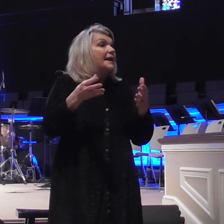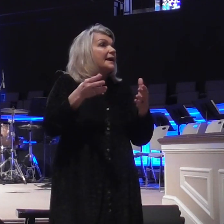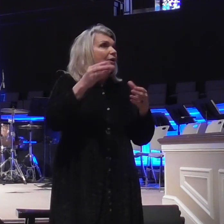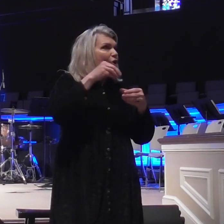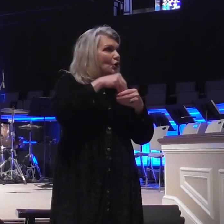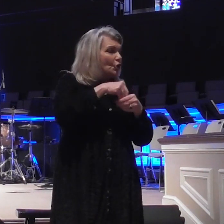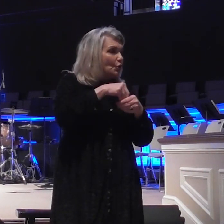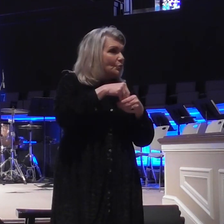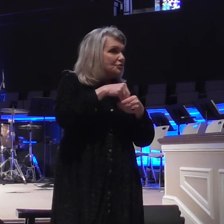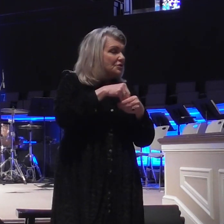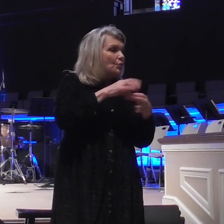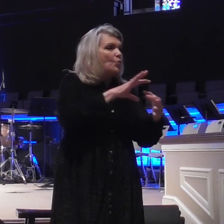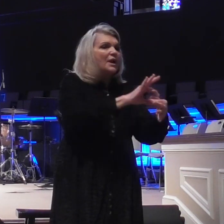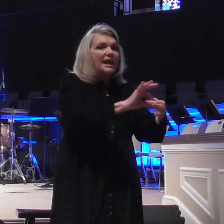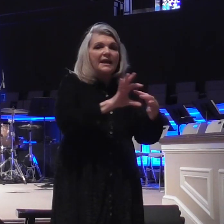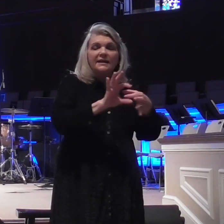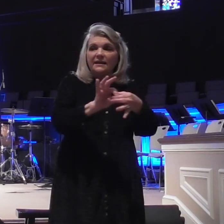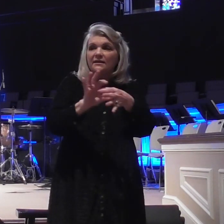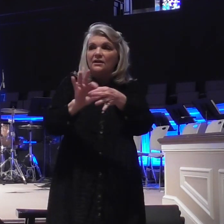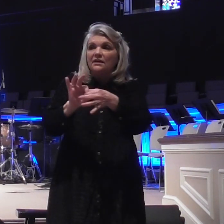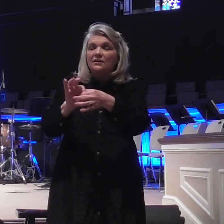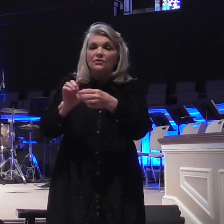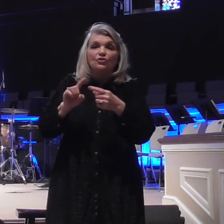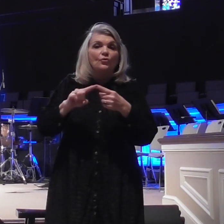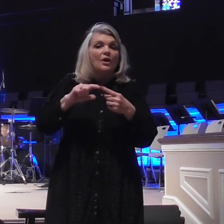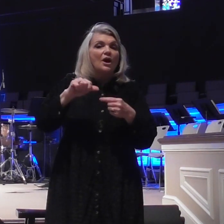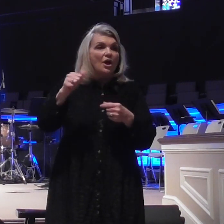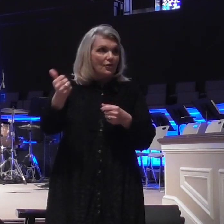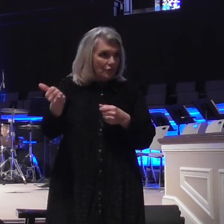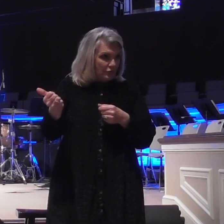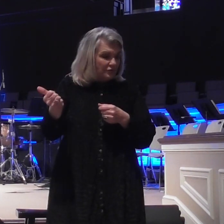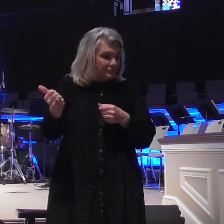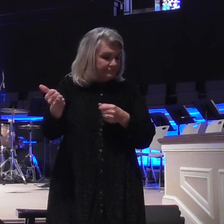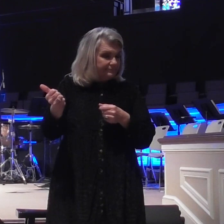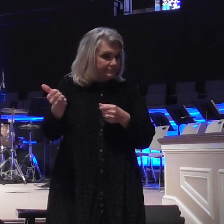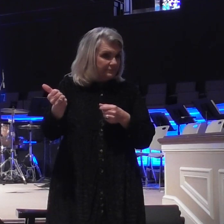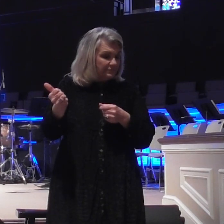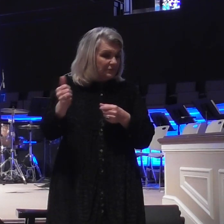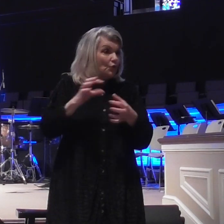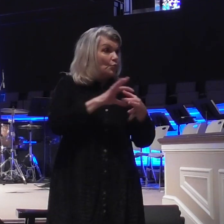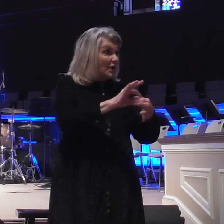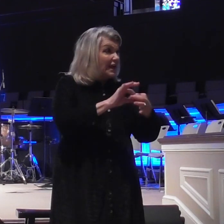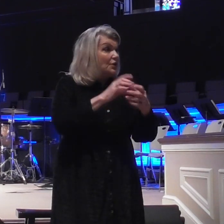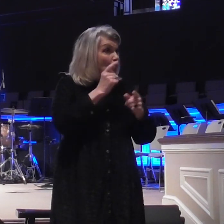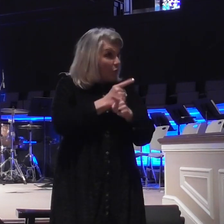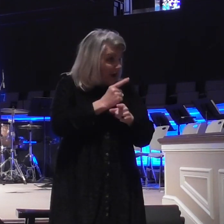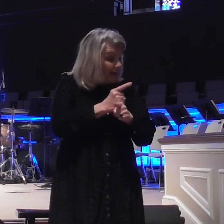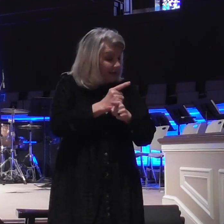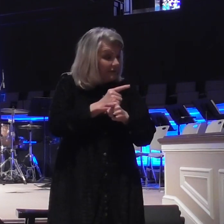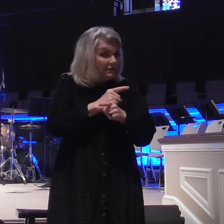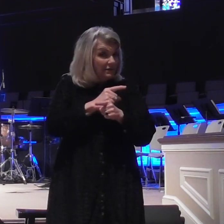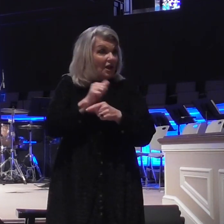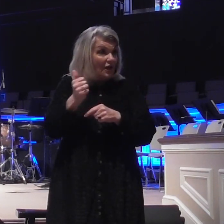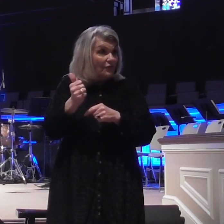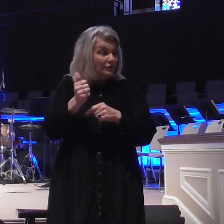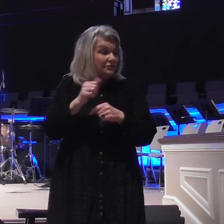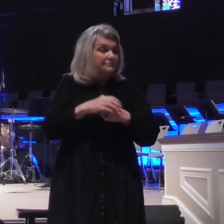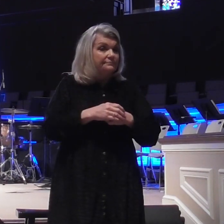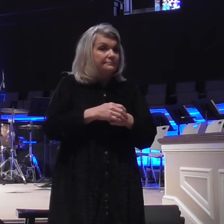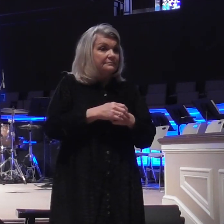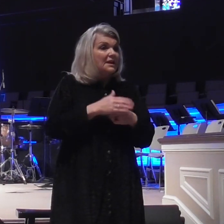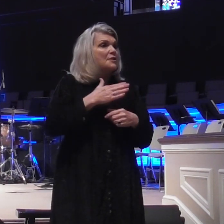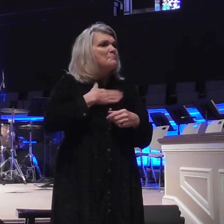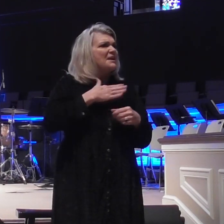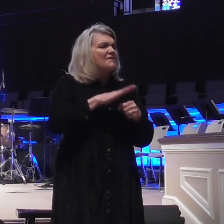includes relating rightly to others. Relating rightly to others. And so me fulfilling my